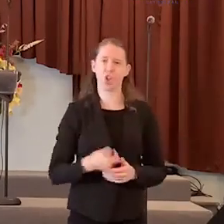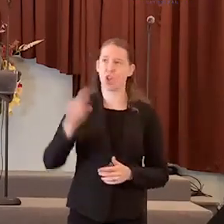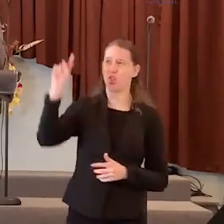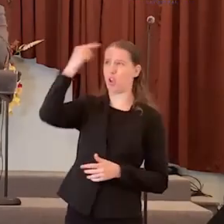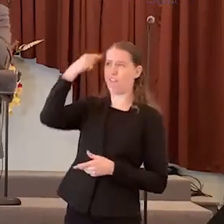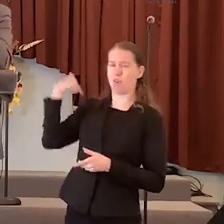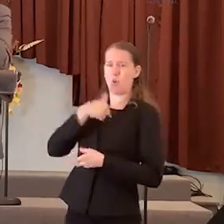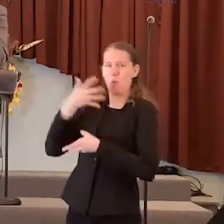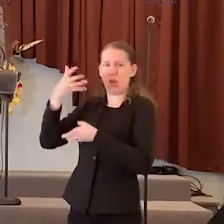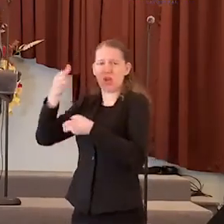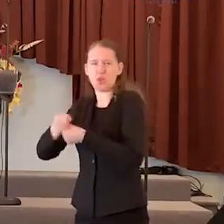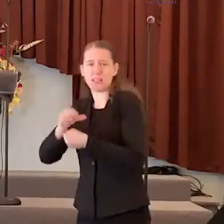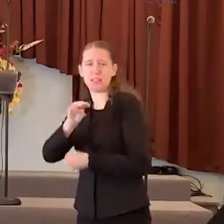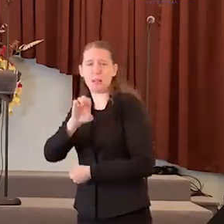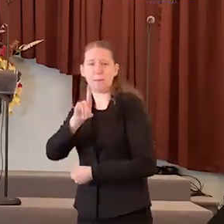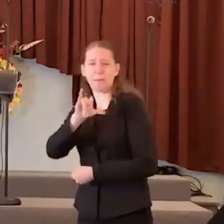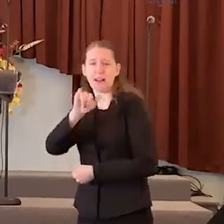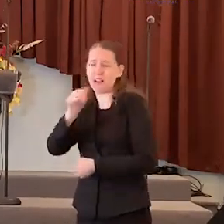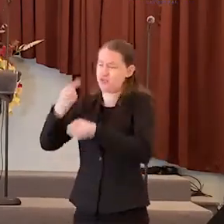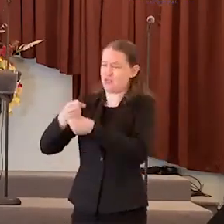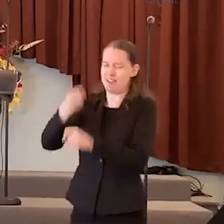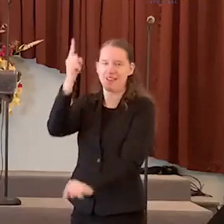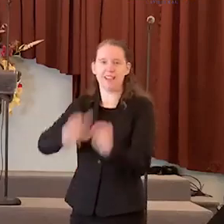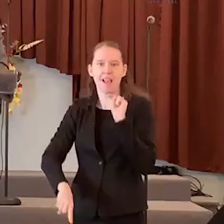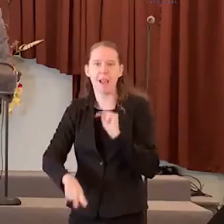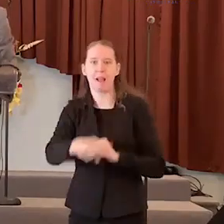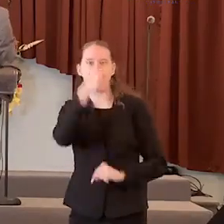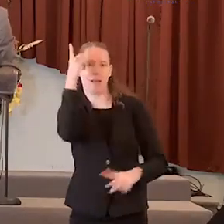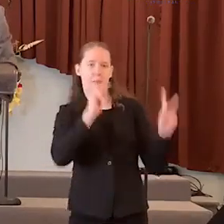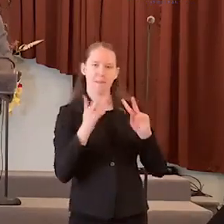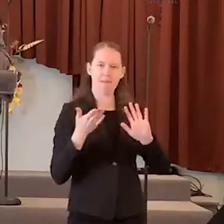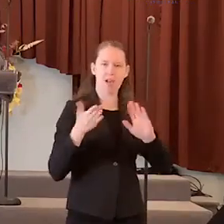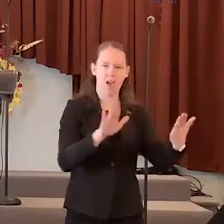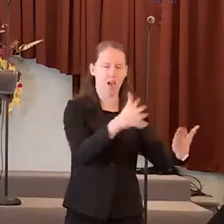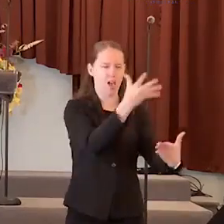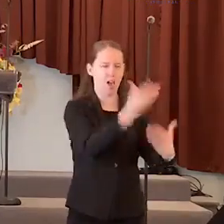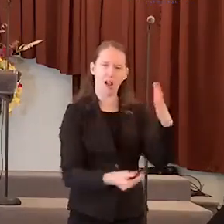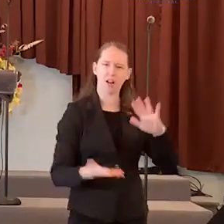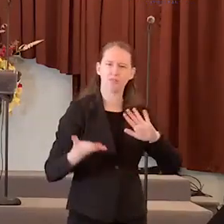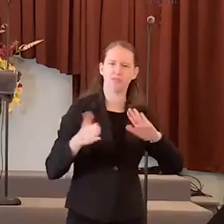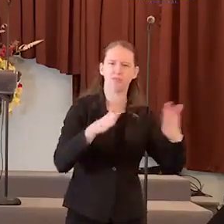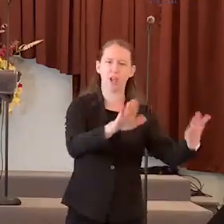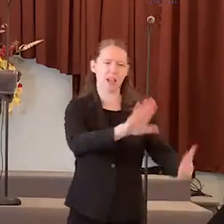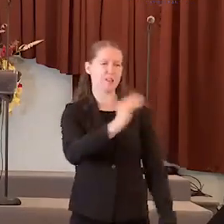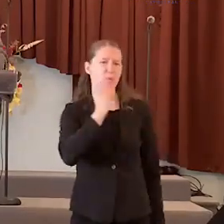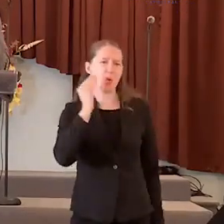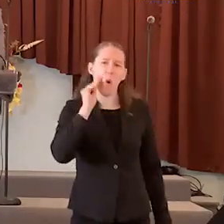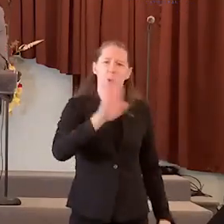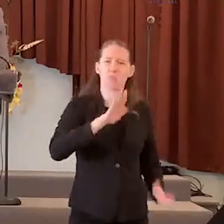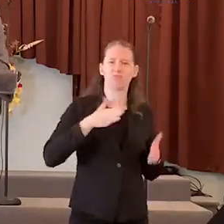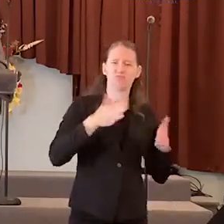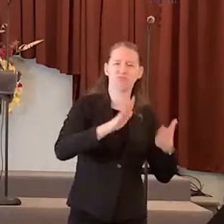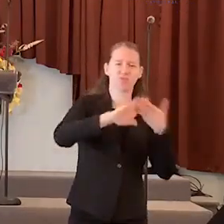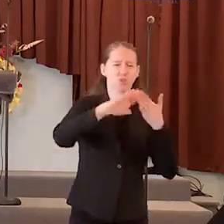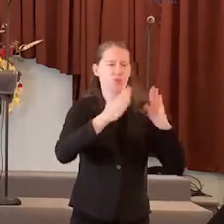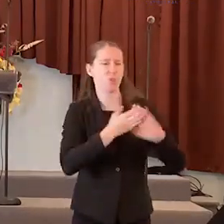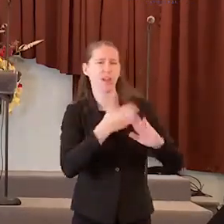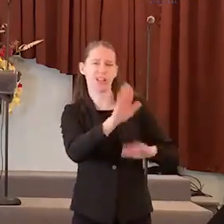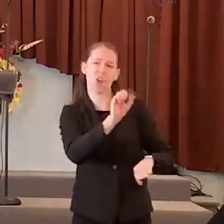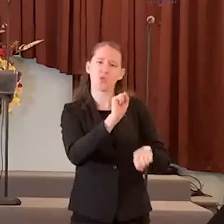and news media outlets. African Americans dying in the streets, dying in their homes, dying